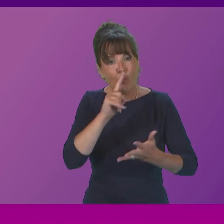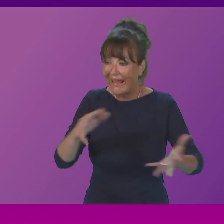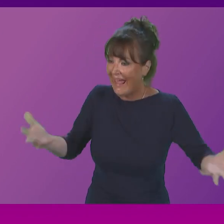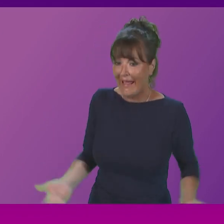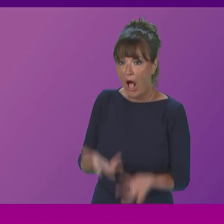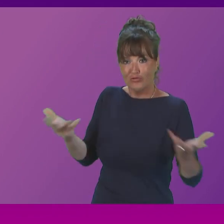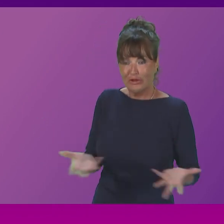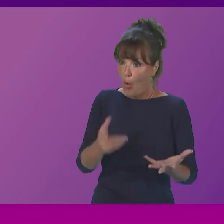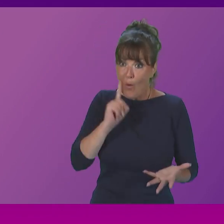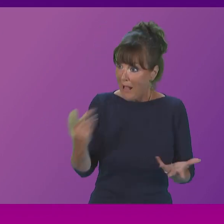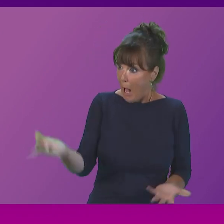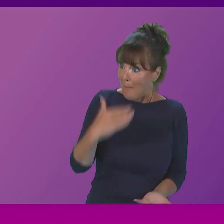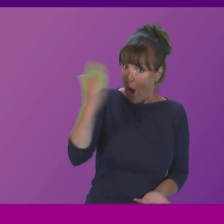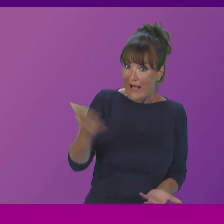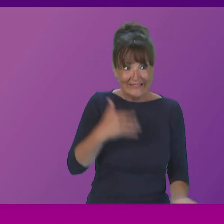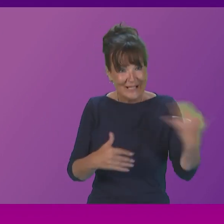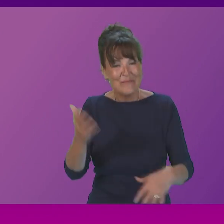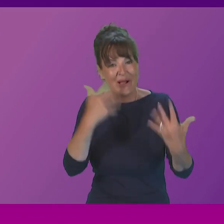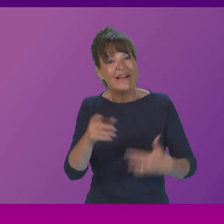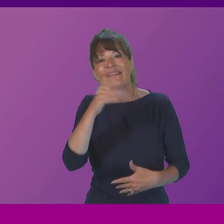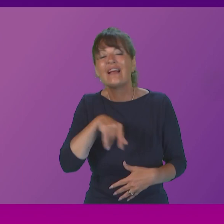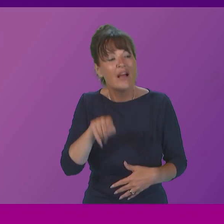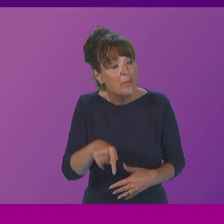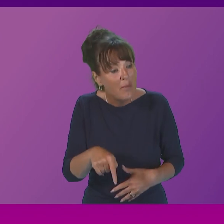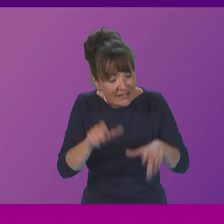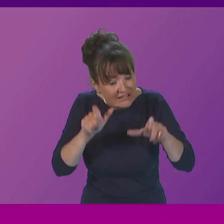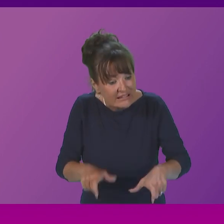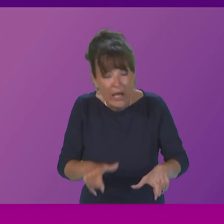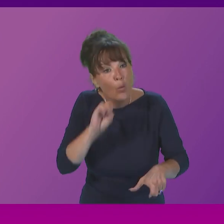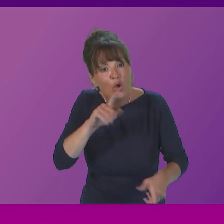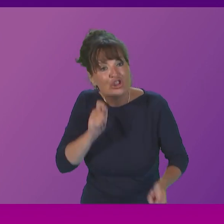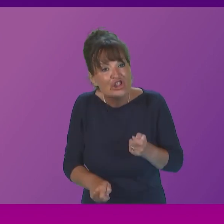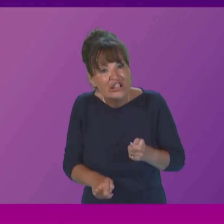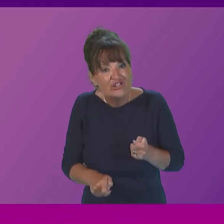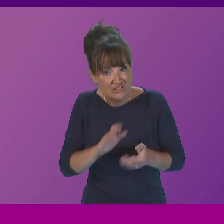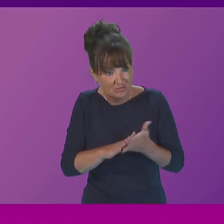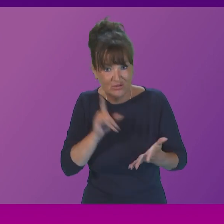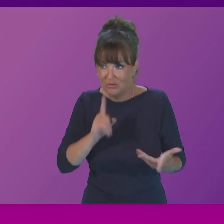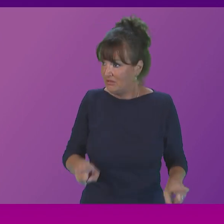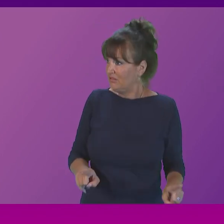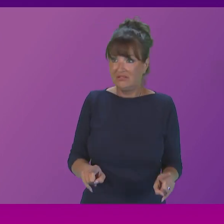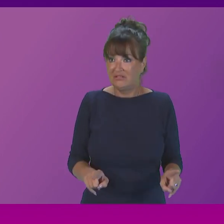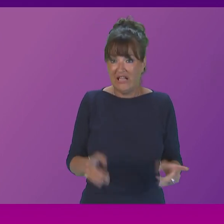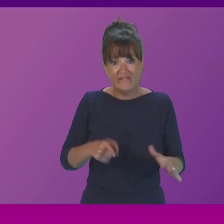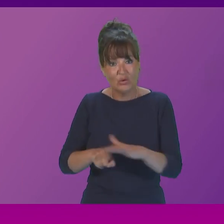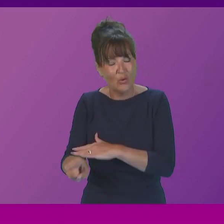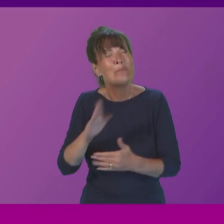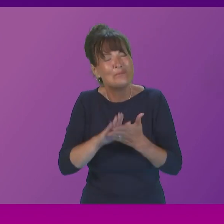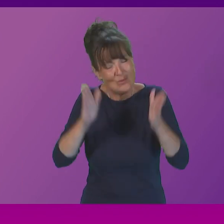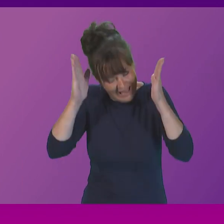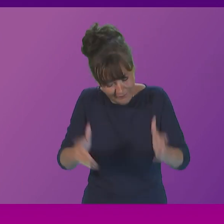then we create a revolving door where they don't stay. So the culture also is critical and needs to